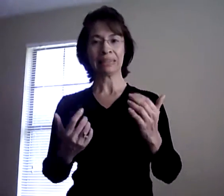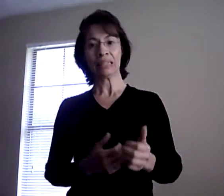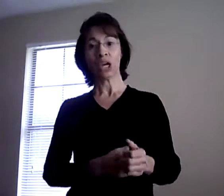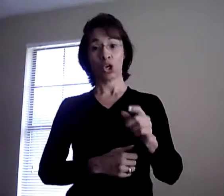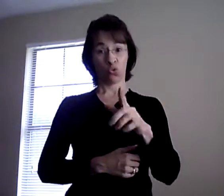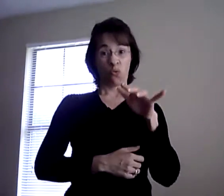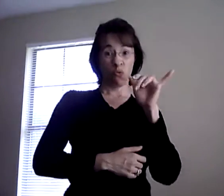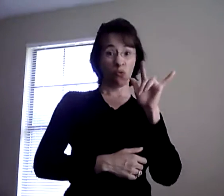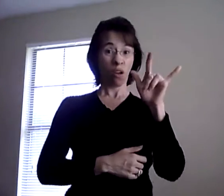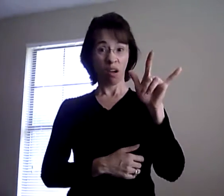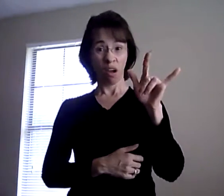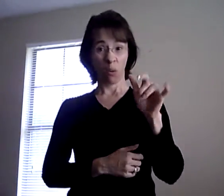driving?